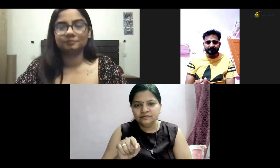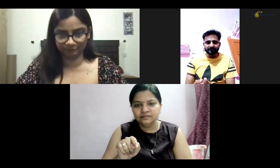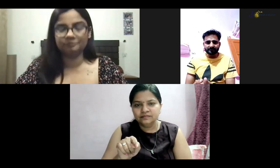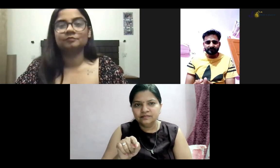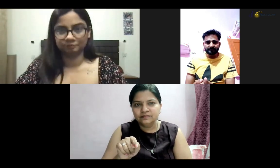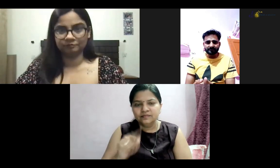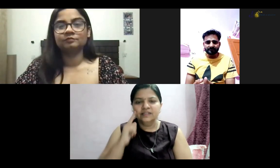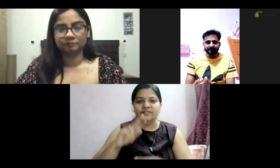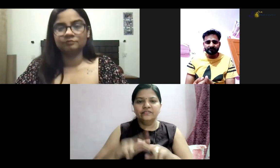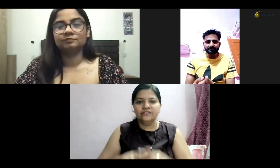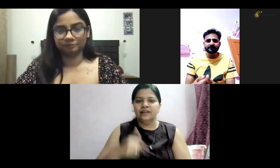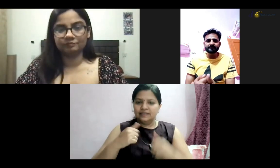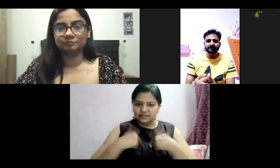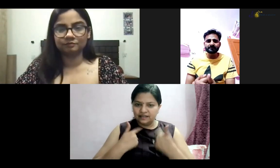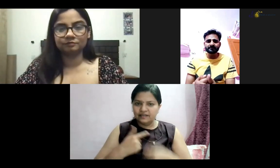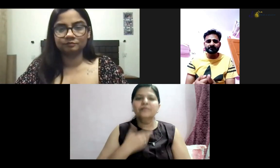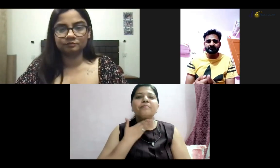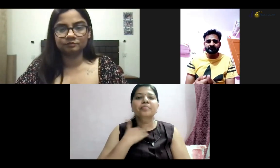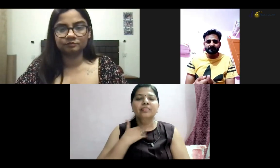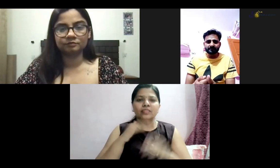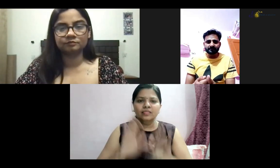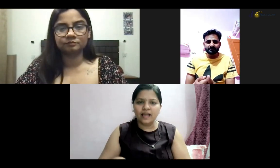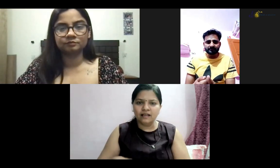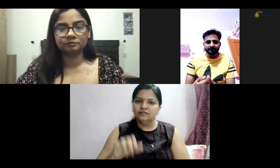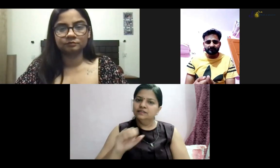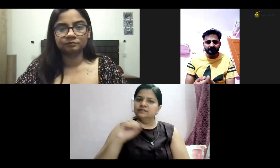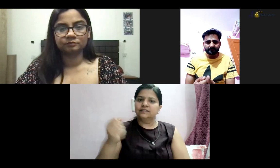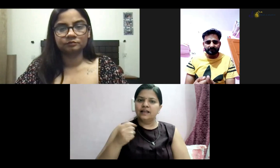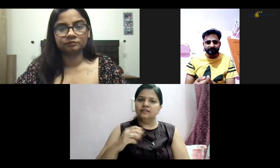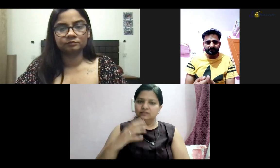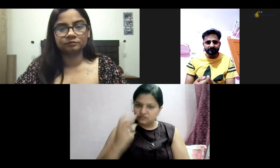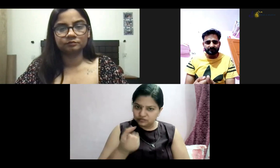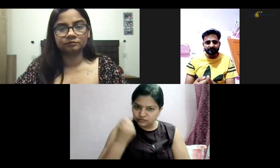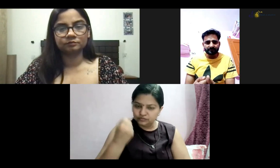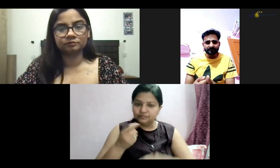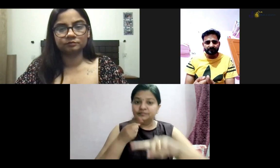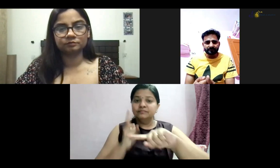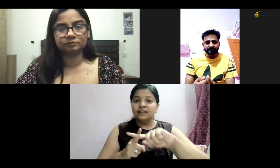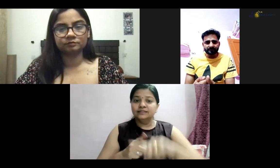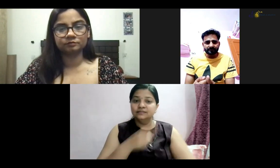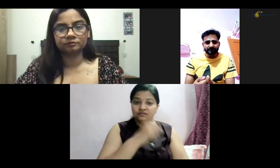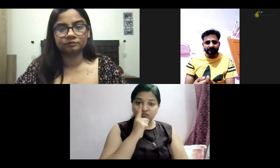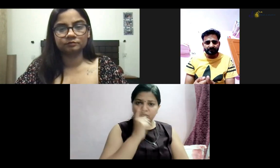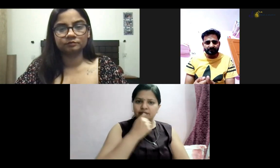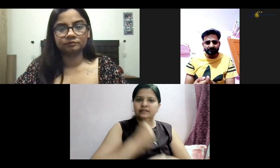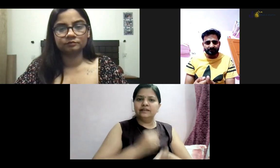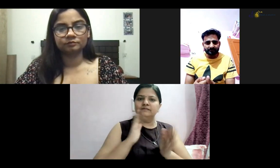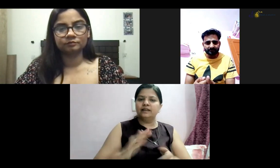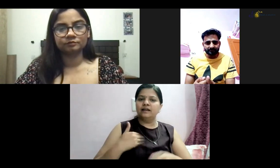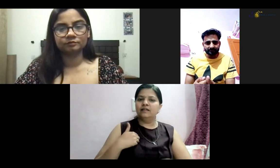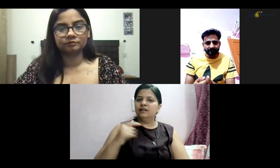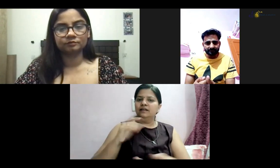is the reason? This is the question mark. I was calling for that. They have